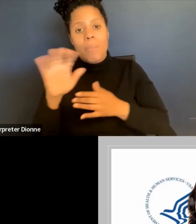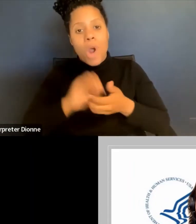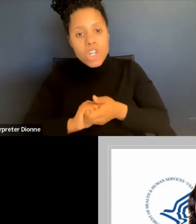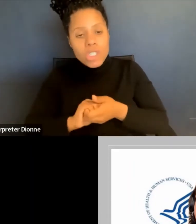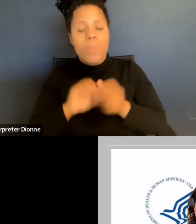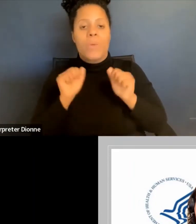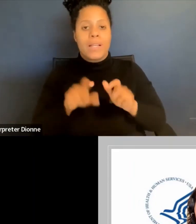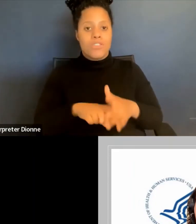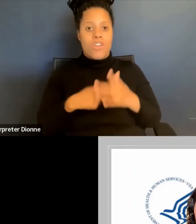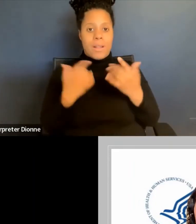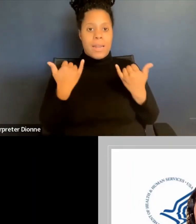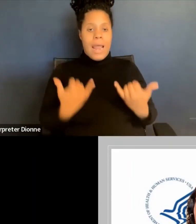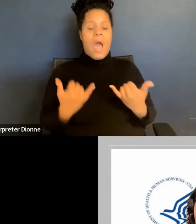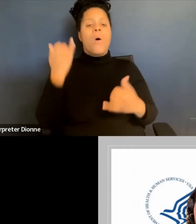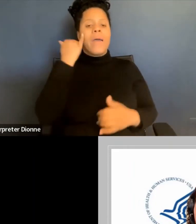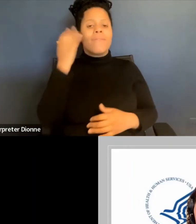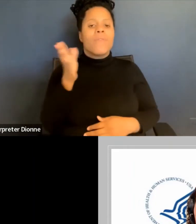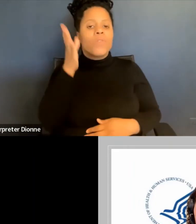anything else.